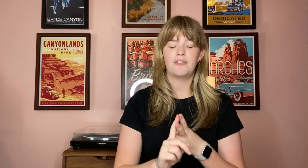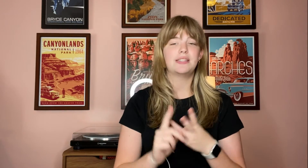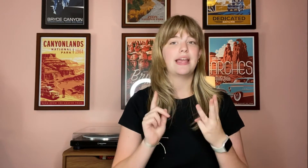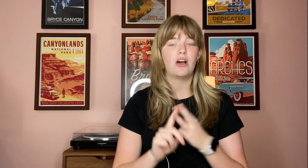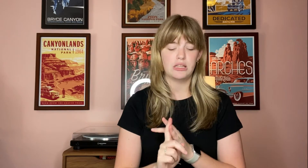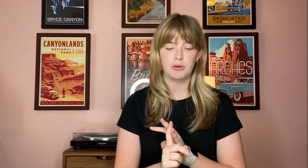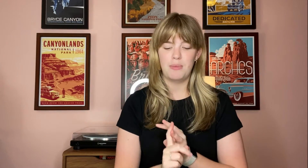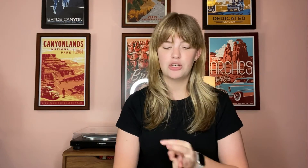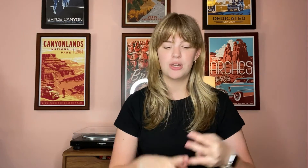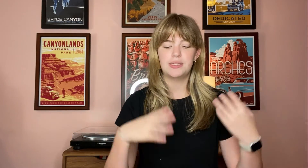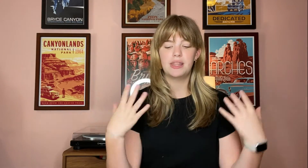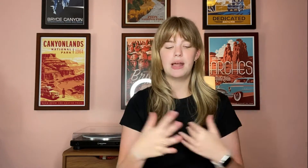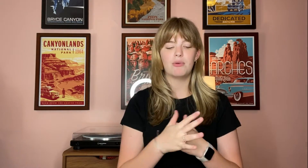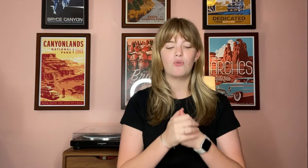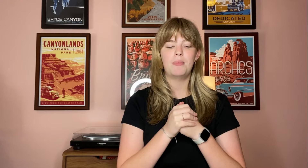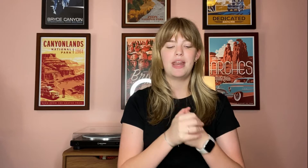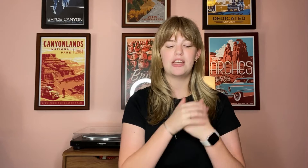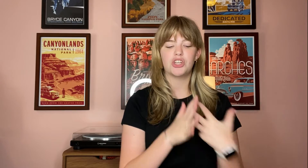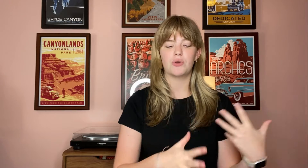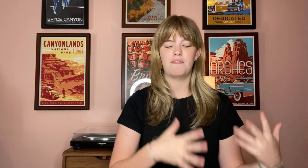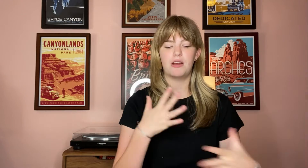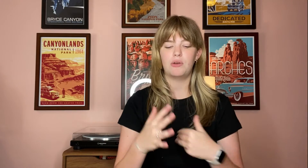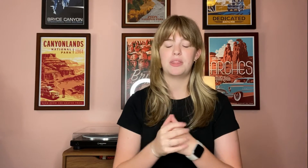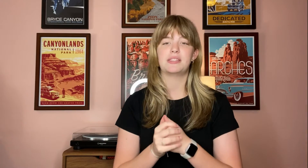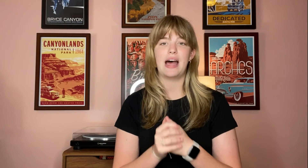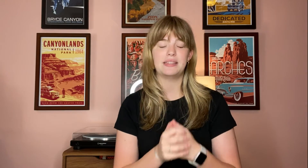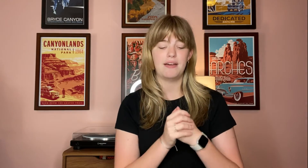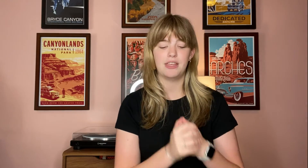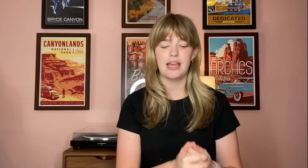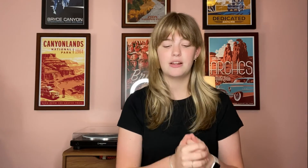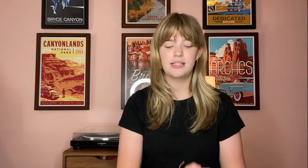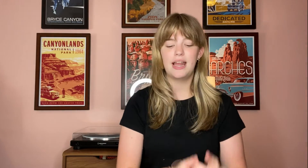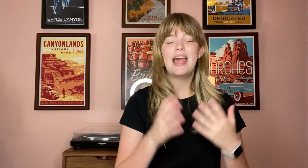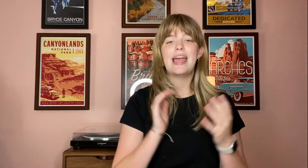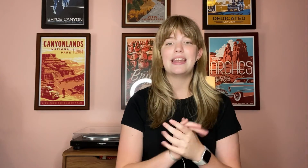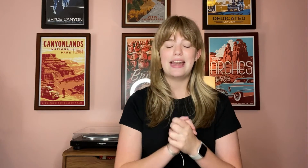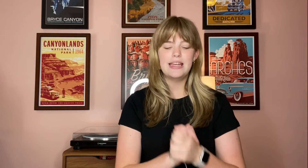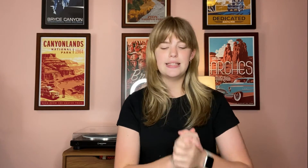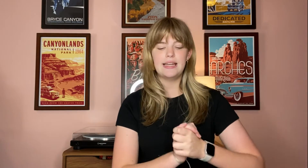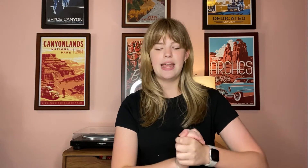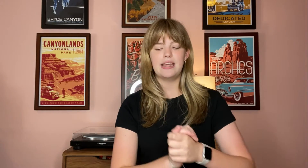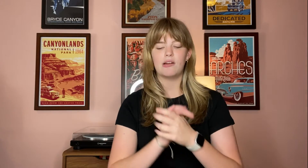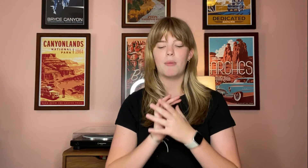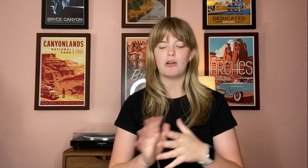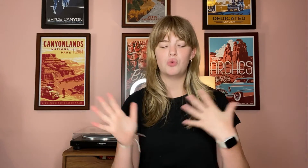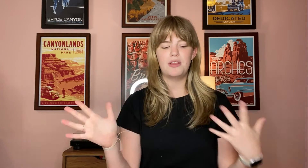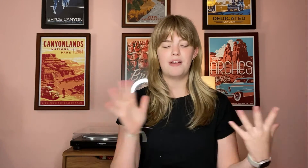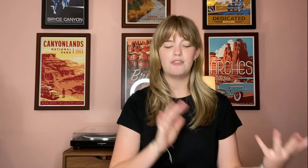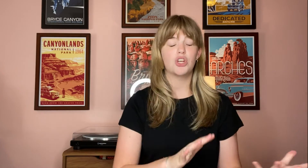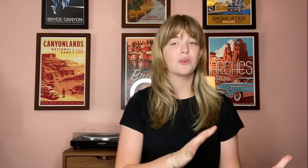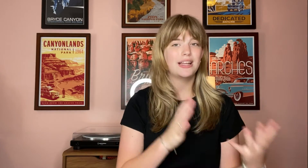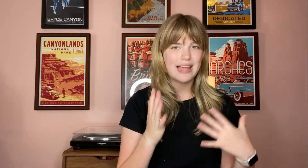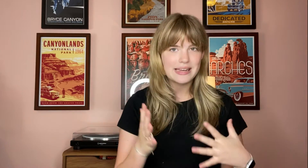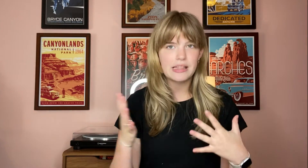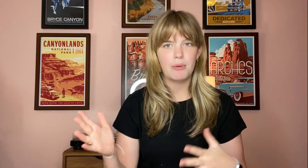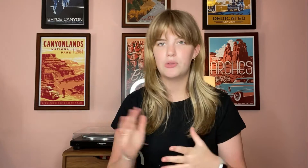and hospital matrons. The number of women and children varied with the size of the garrison, and in 1880 there were about 25 children attending the post